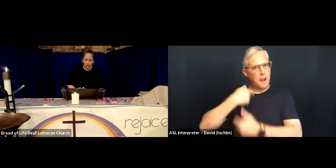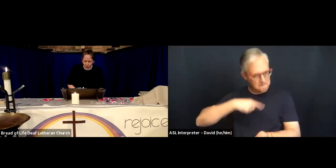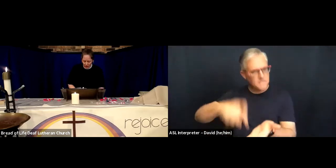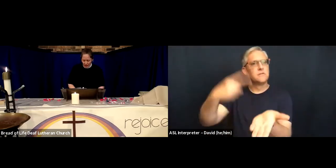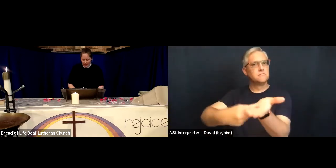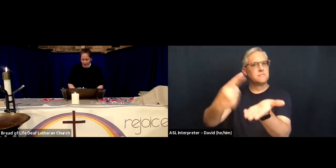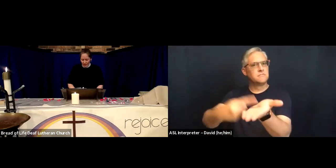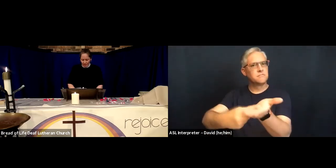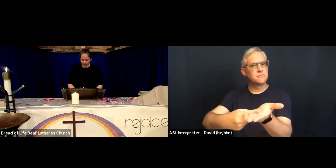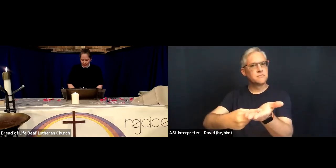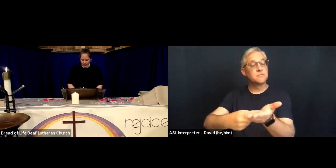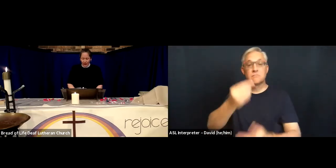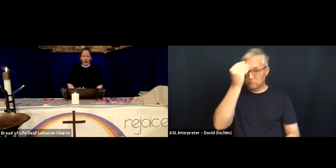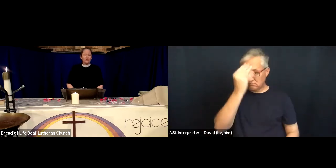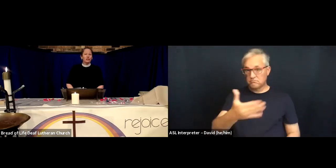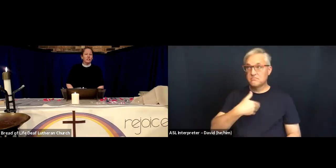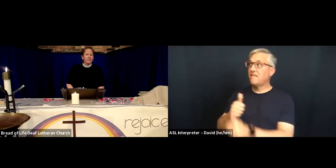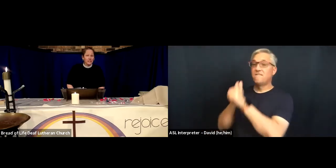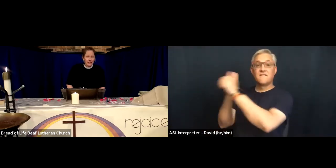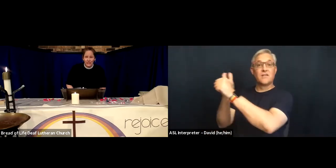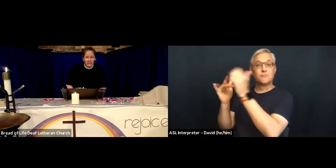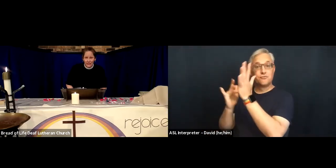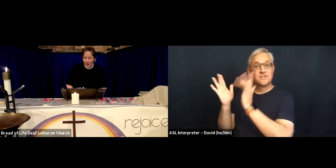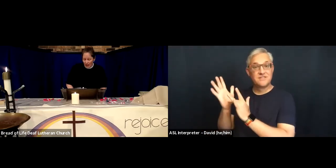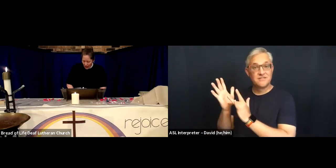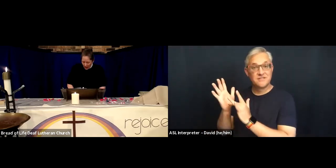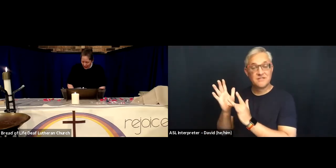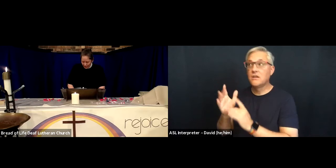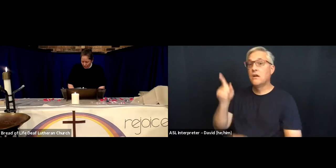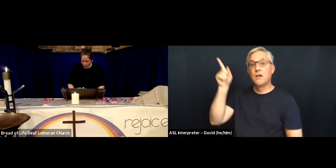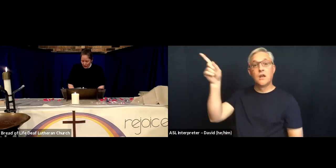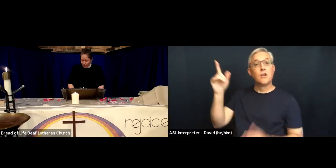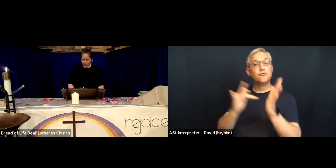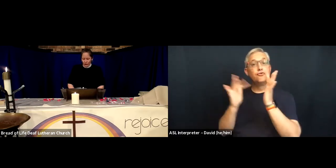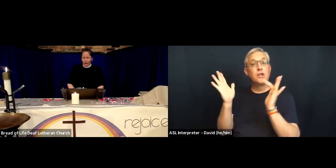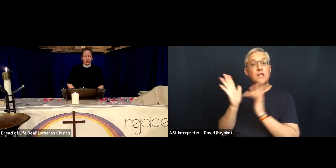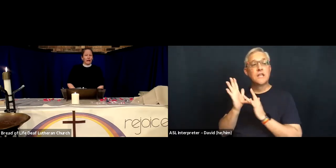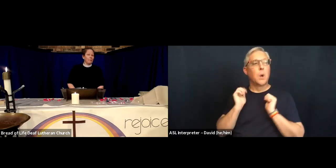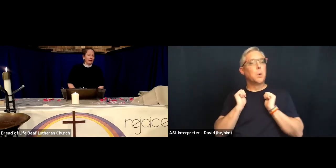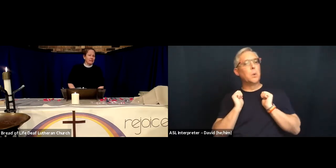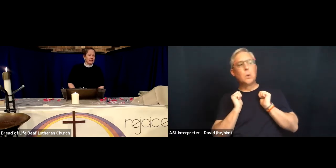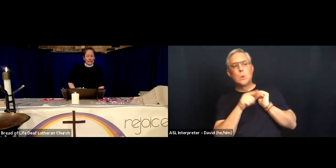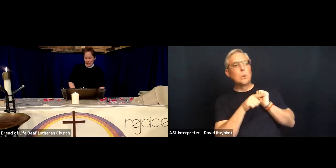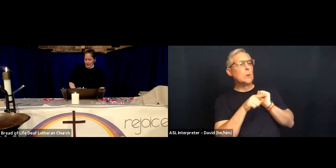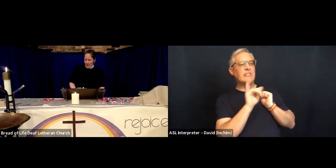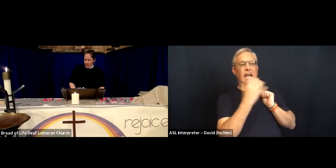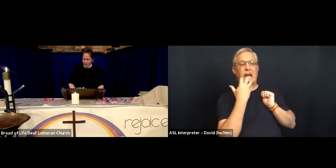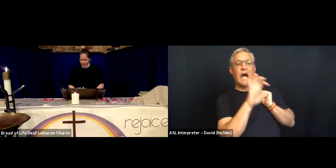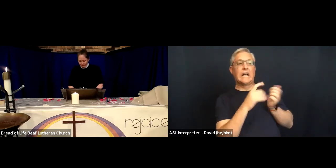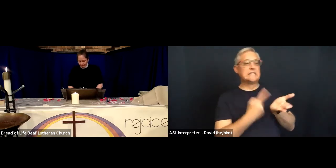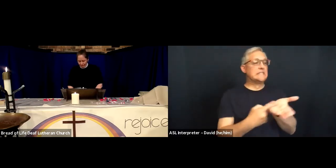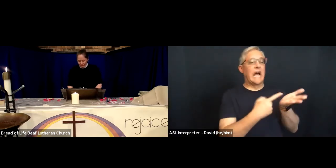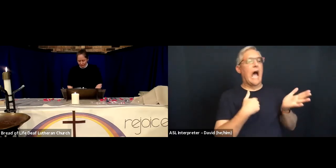I follow Jesus. And Jesus did not hide from controversial topics in his